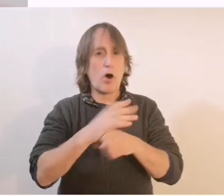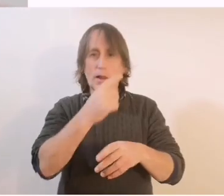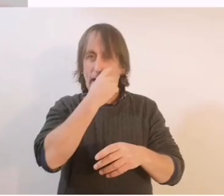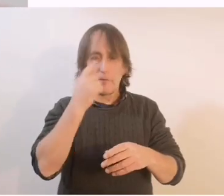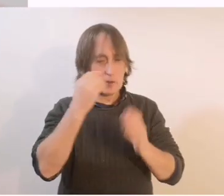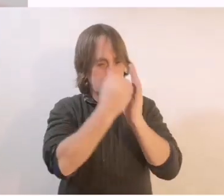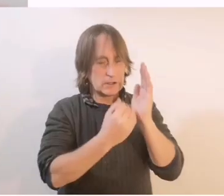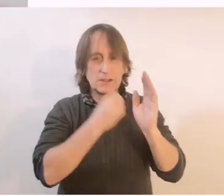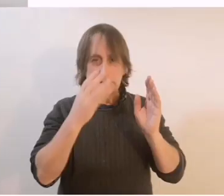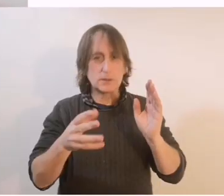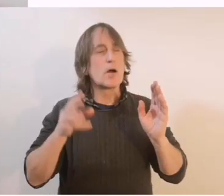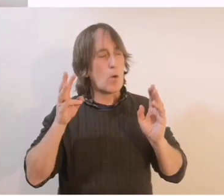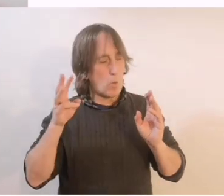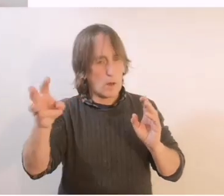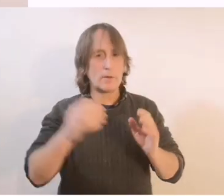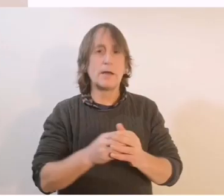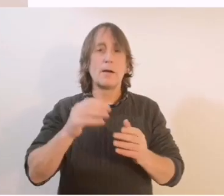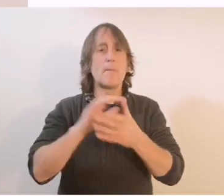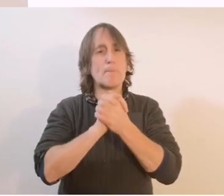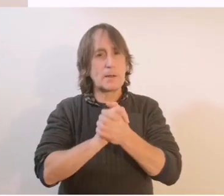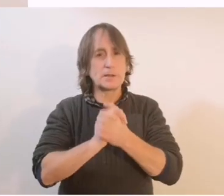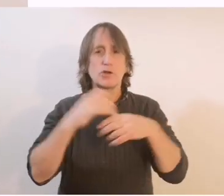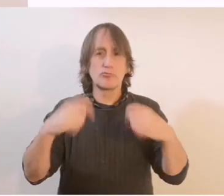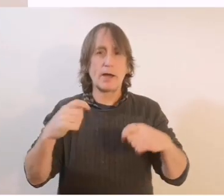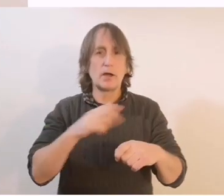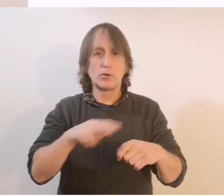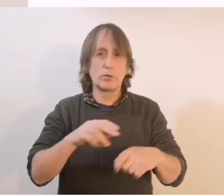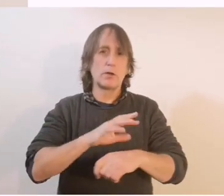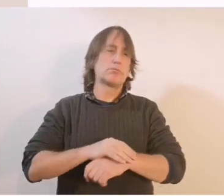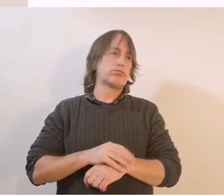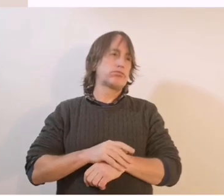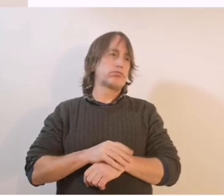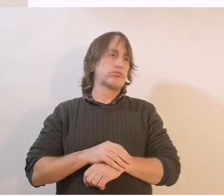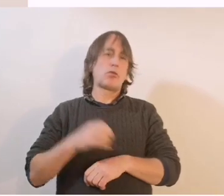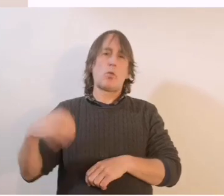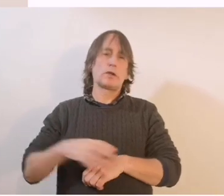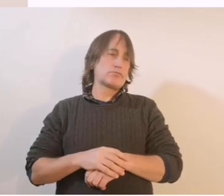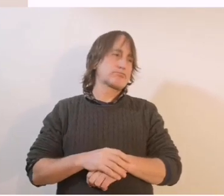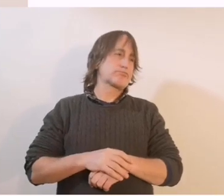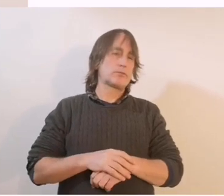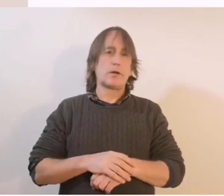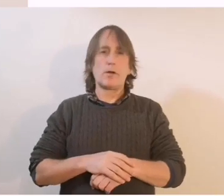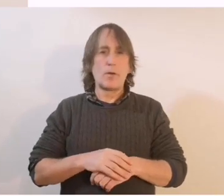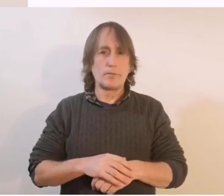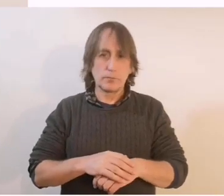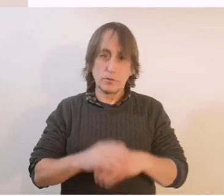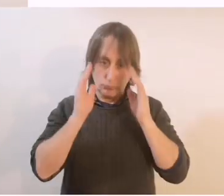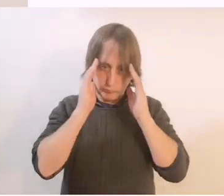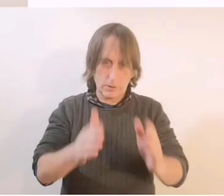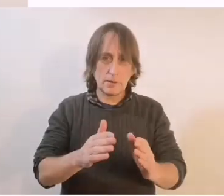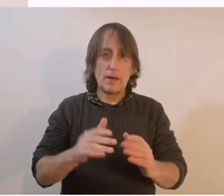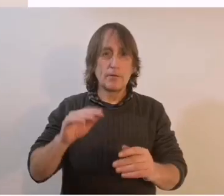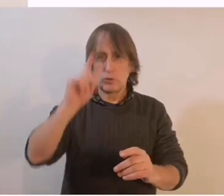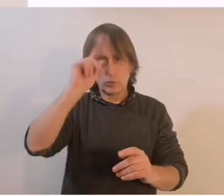the evidence suggests it will. So please, if you can try that experiment, please don't waste any time in getting it up and running.